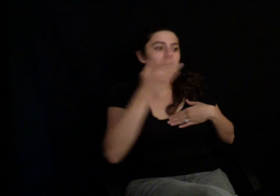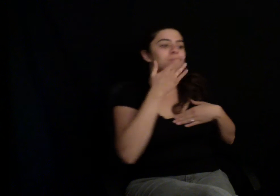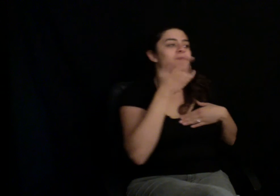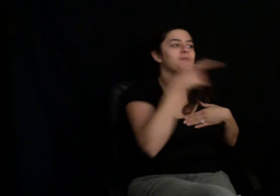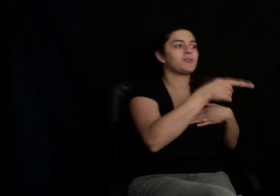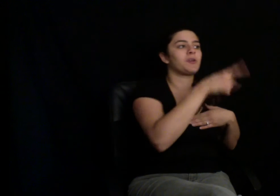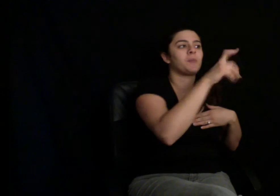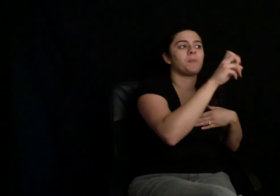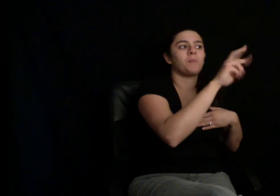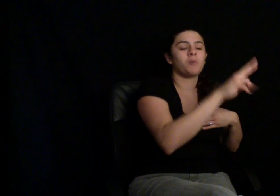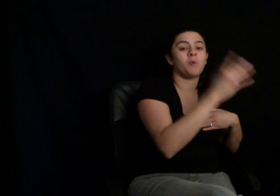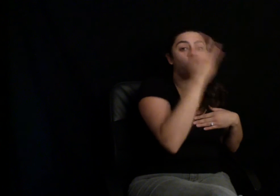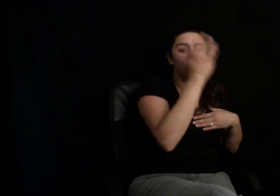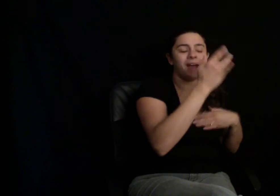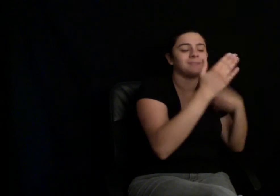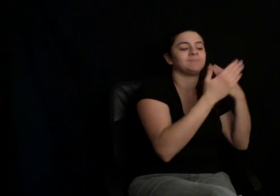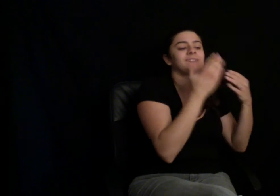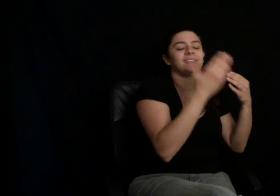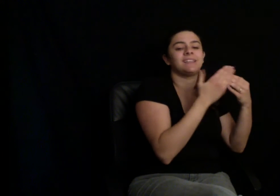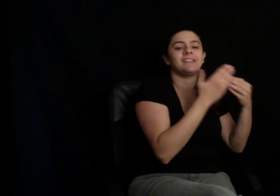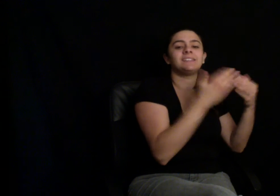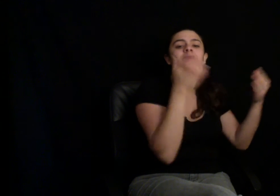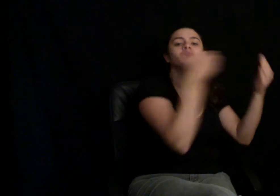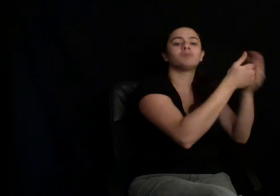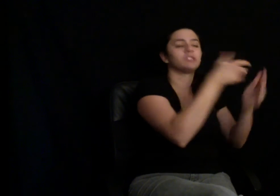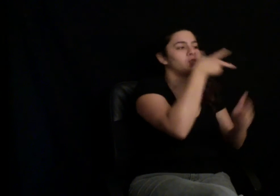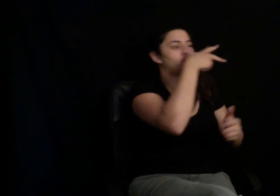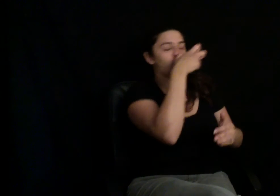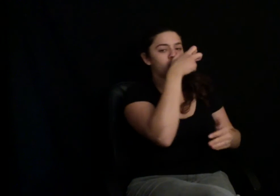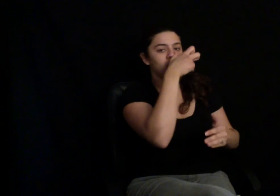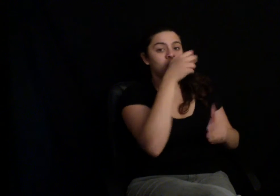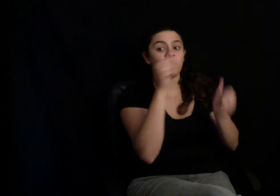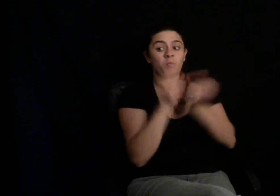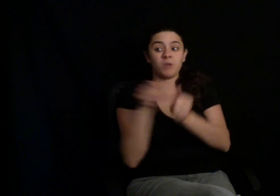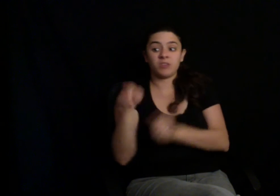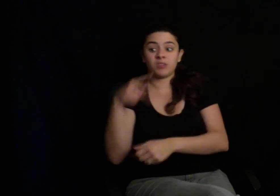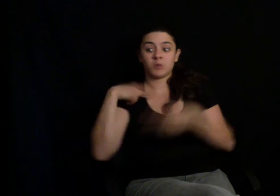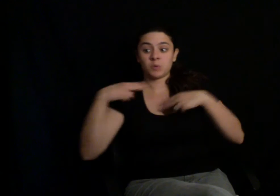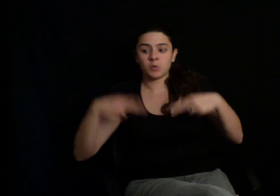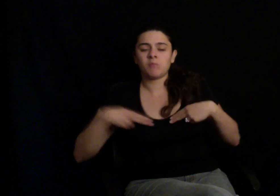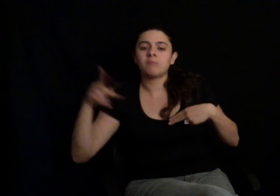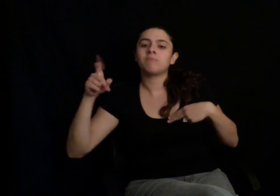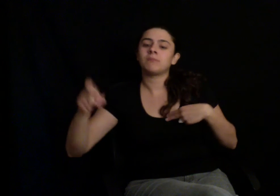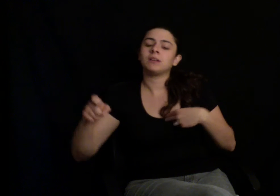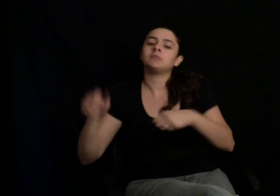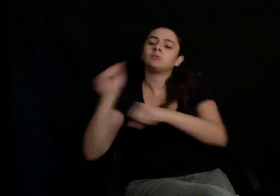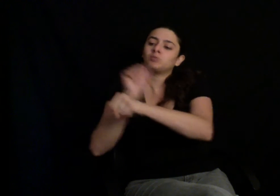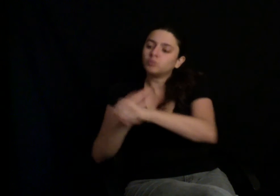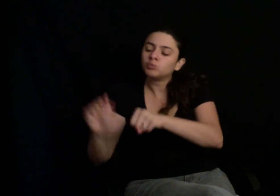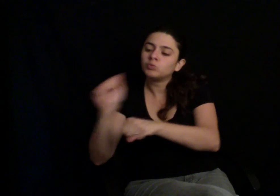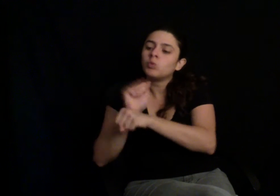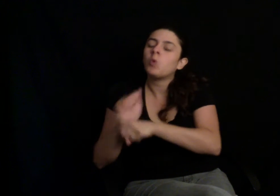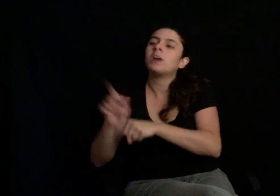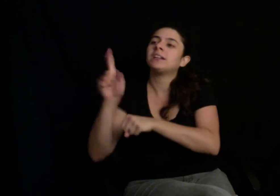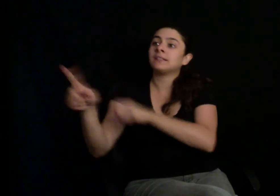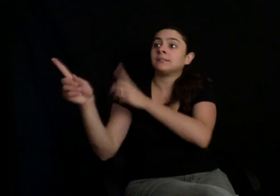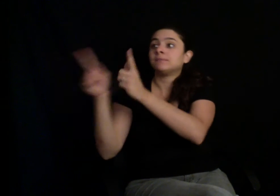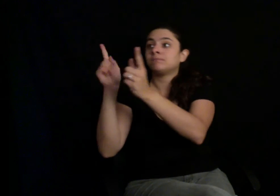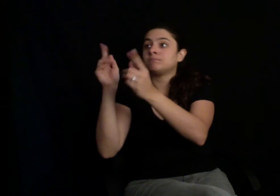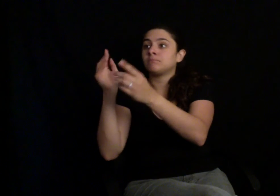this is a clear path to getting what I want. With a human, you're going to have to go out and meet somebody. You're going to have to court them.